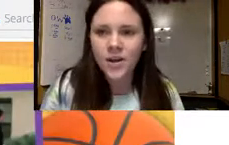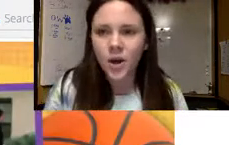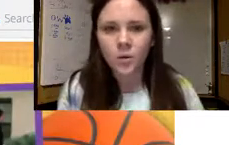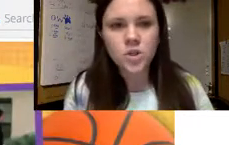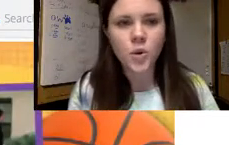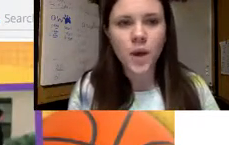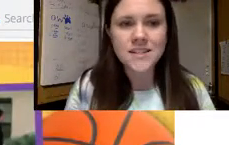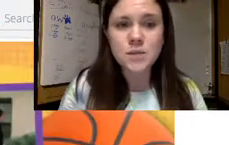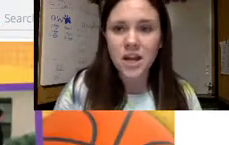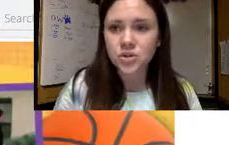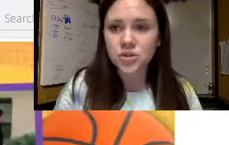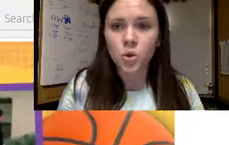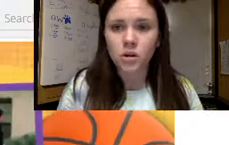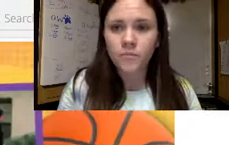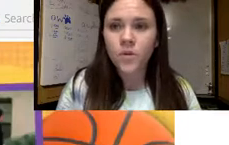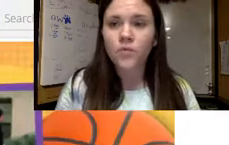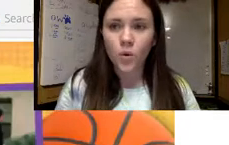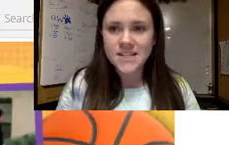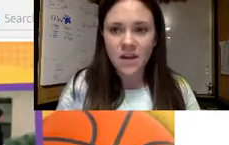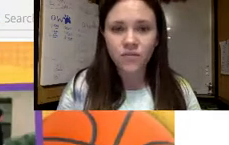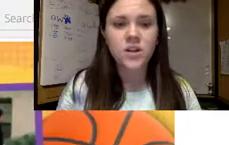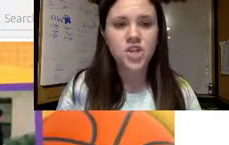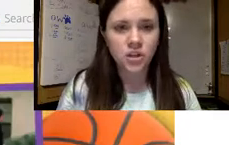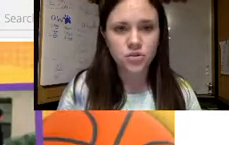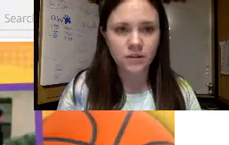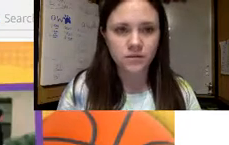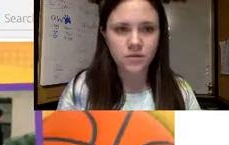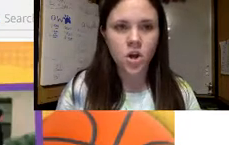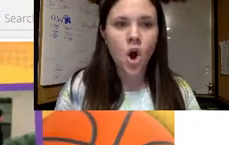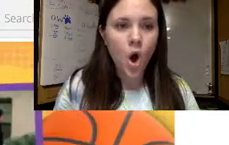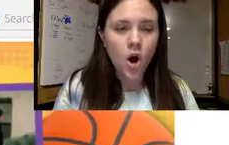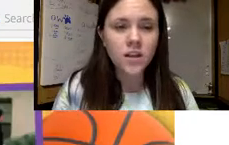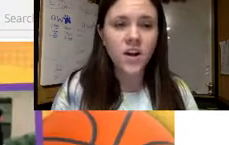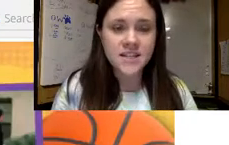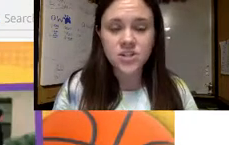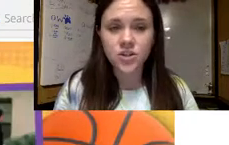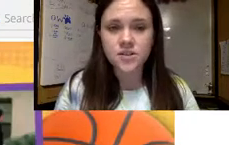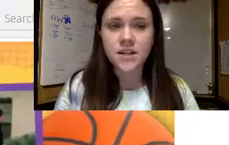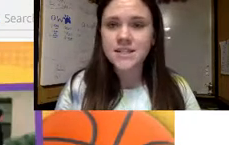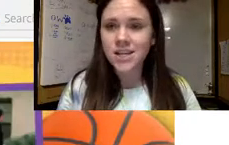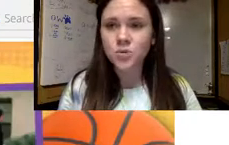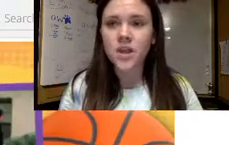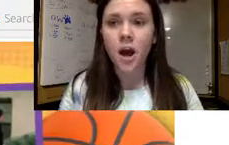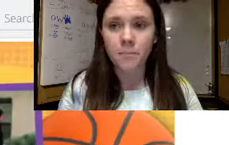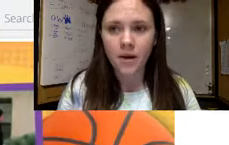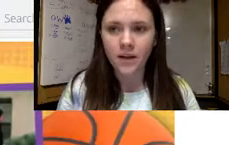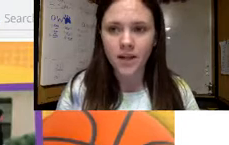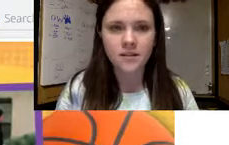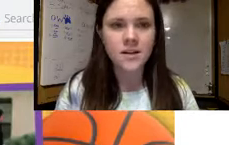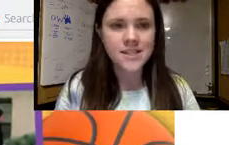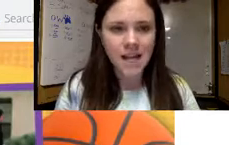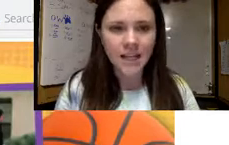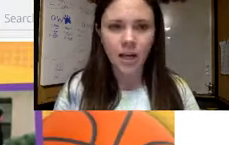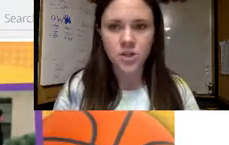I go to a special school for deaf children. All of our teachers teach with